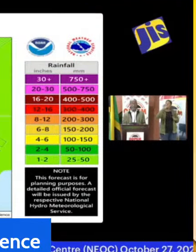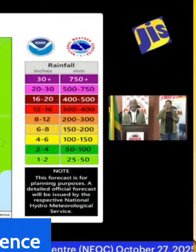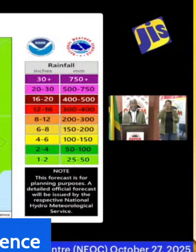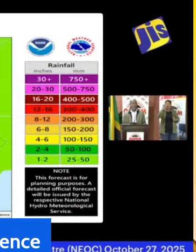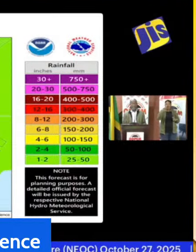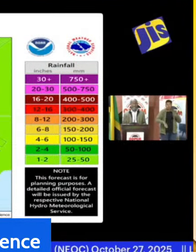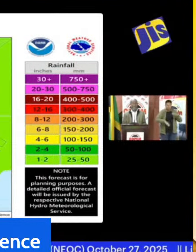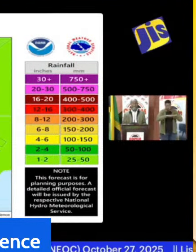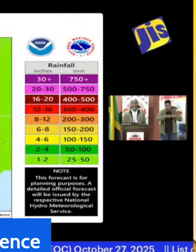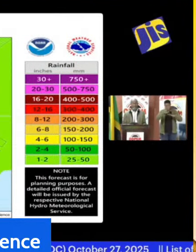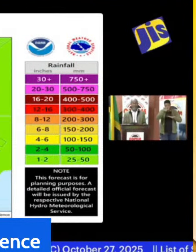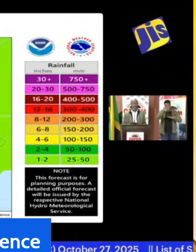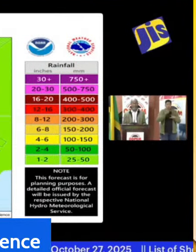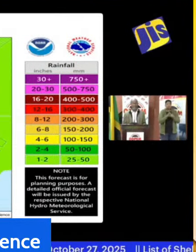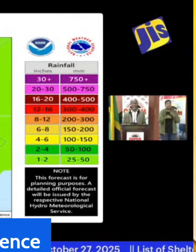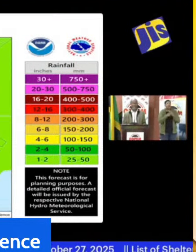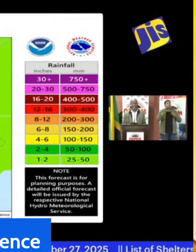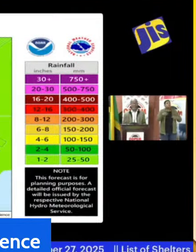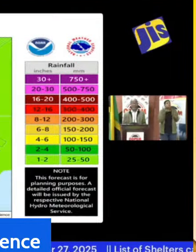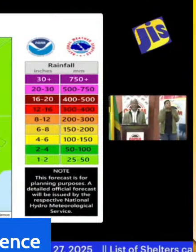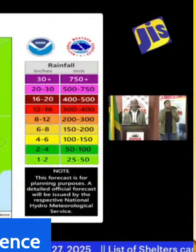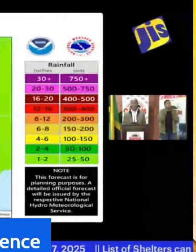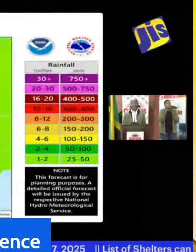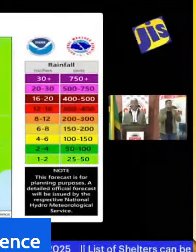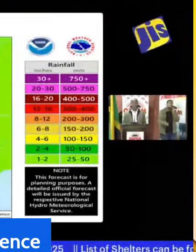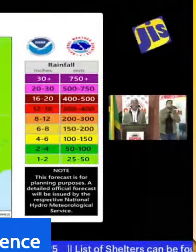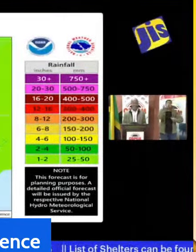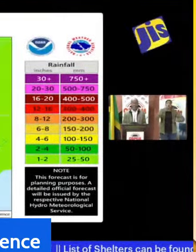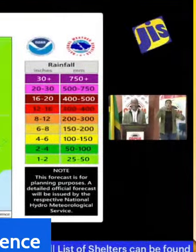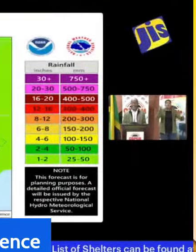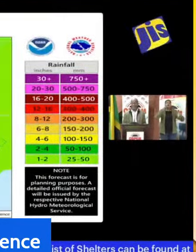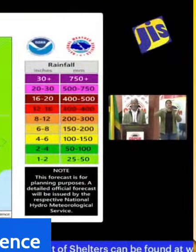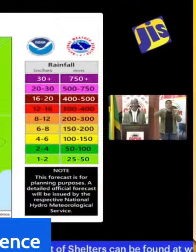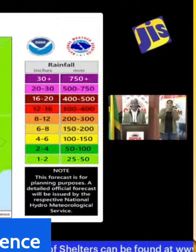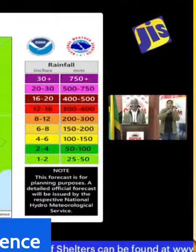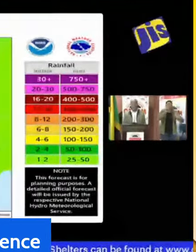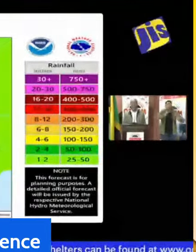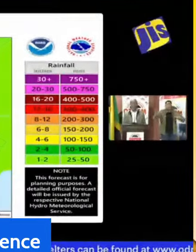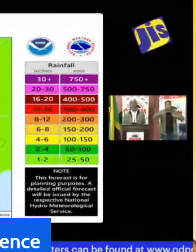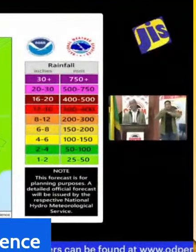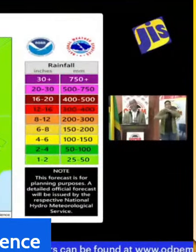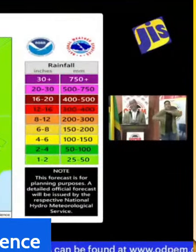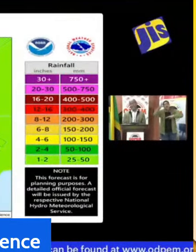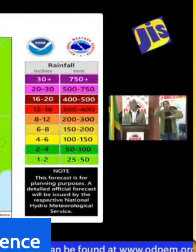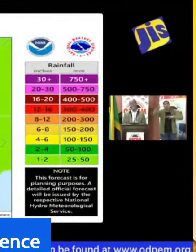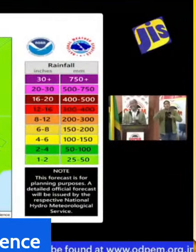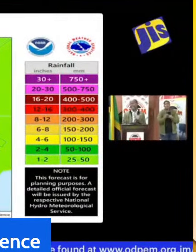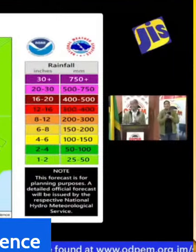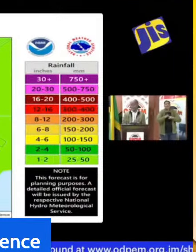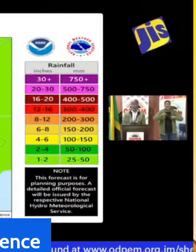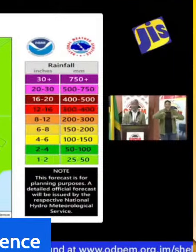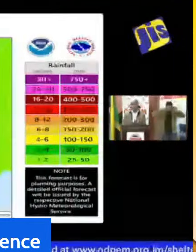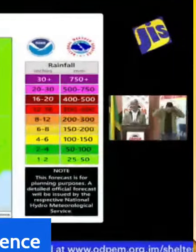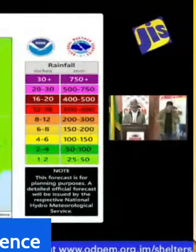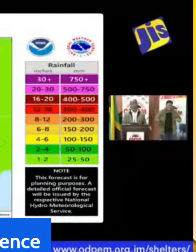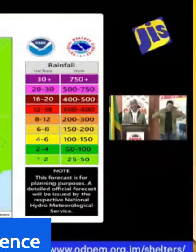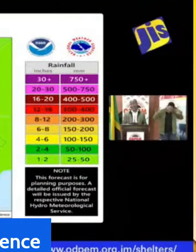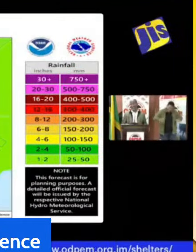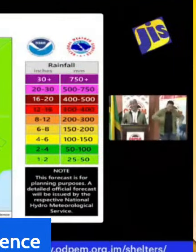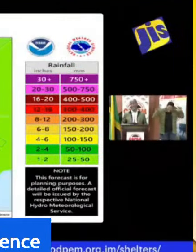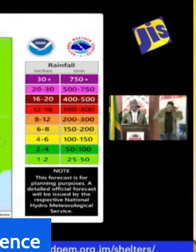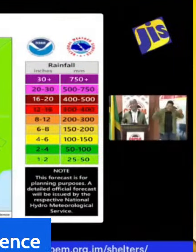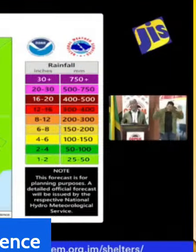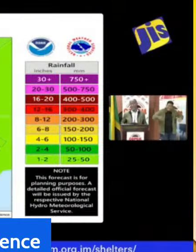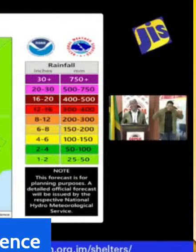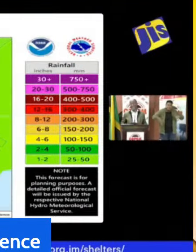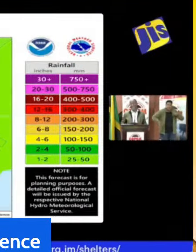October. And here we see that mostly central and eastern parishes would be inundated by the heaviest rainfall that would